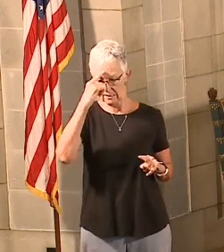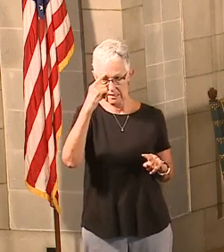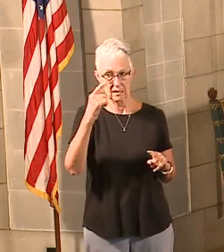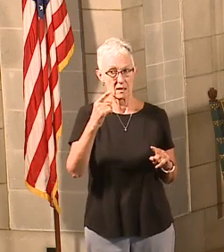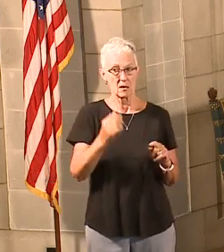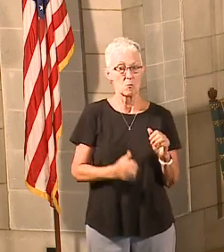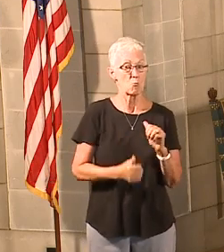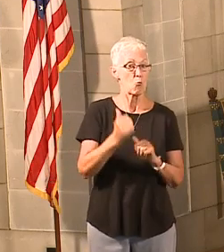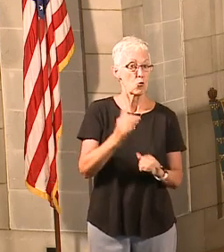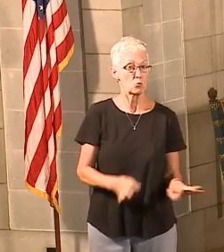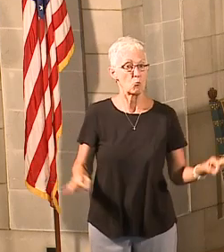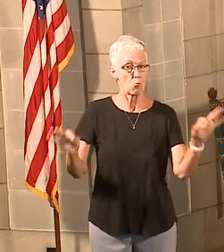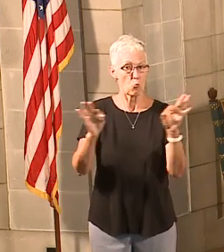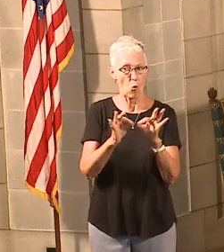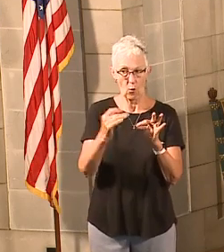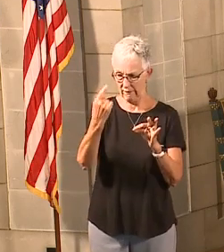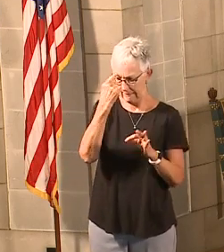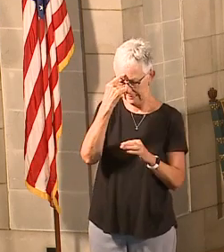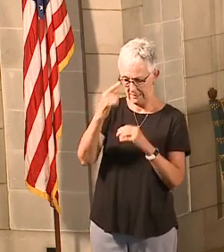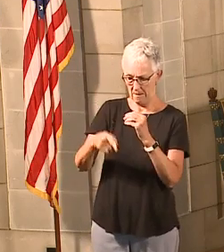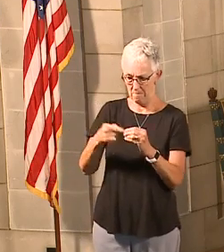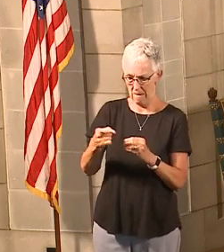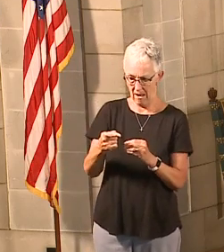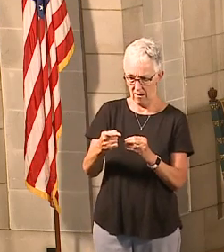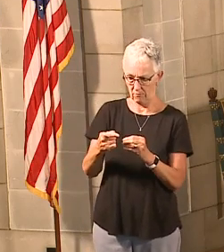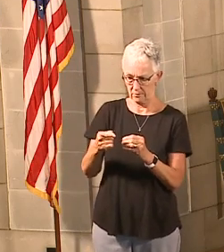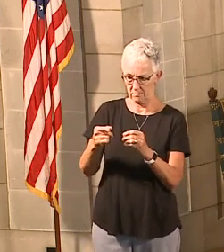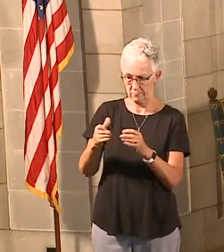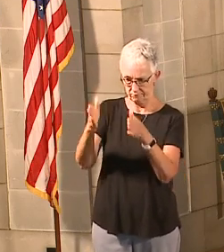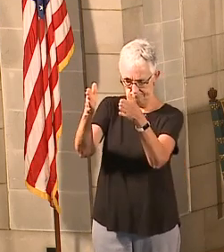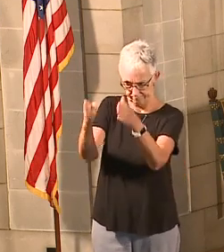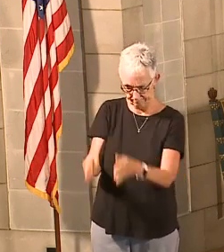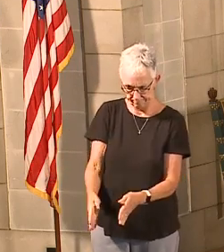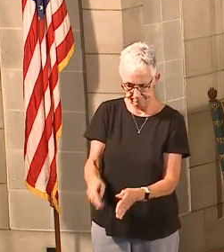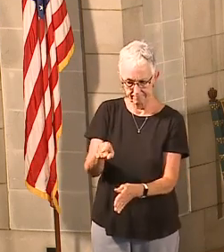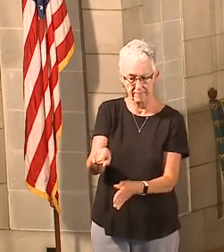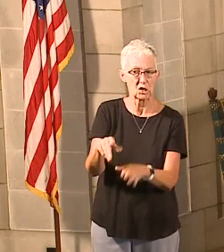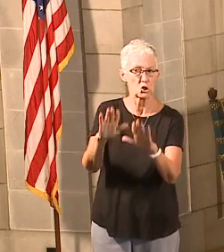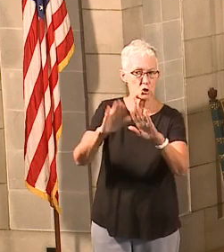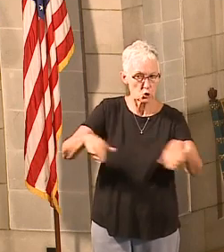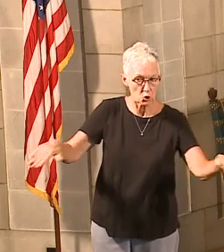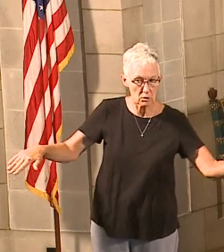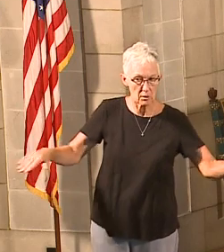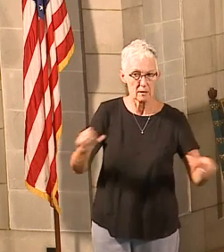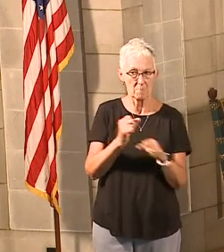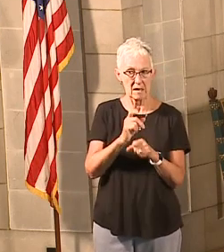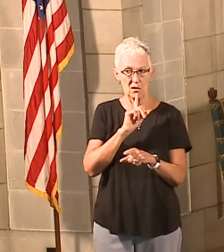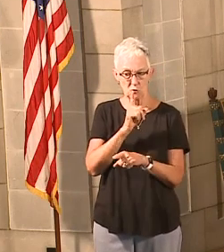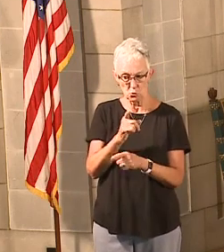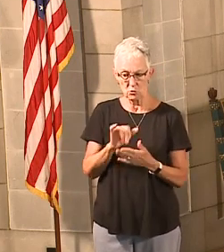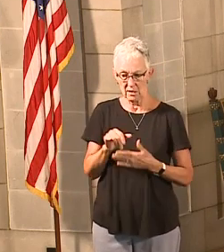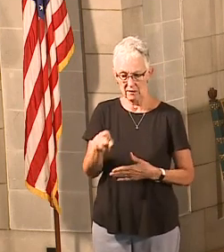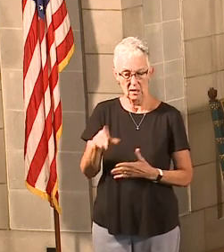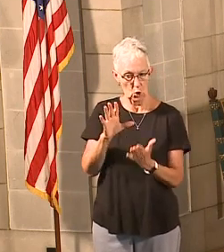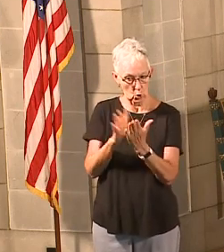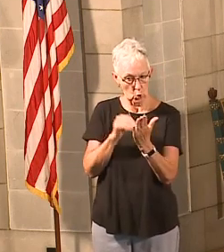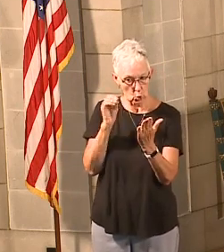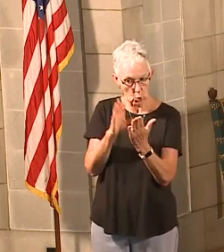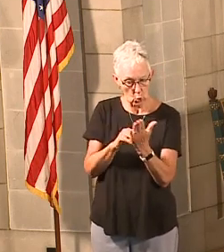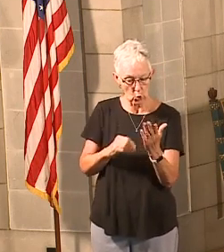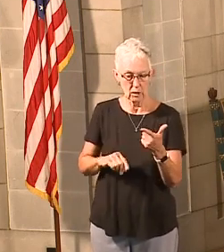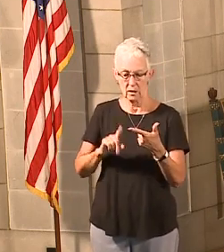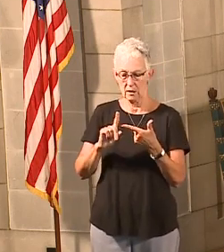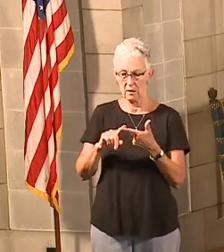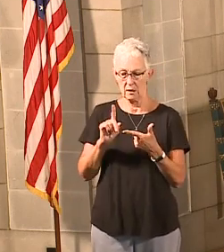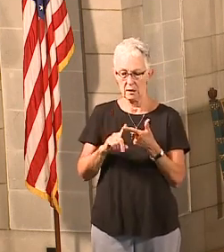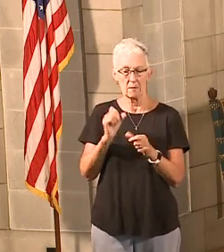is it for them to be able to help learn and make sure not only are they learning, but all the other things that go along with being in the classroom, making sure they're